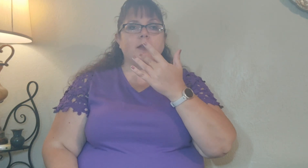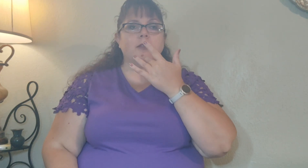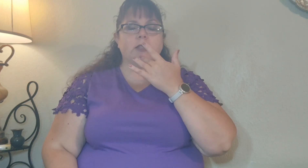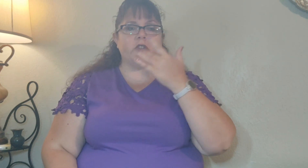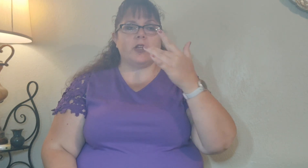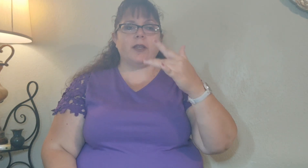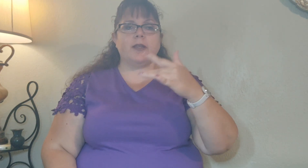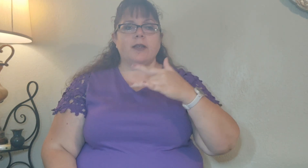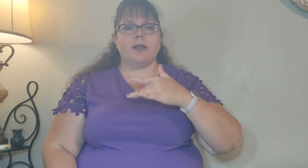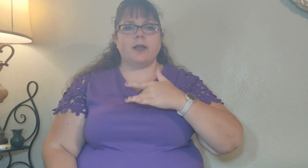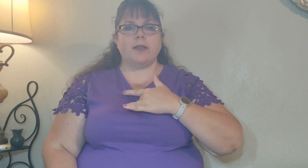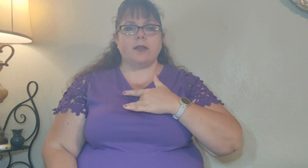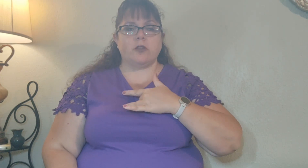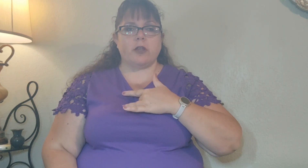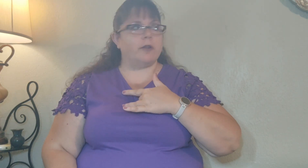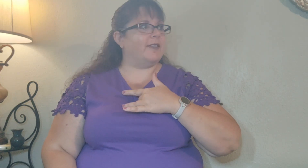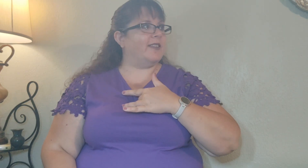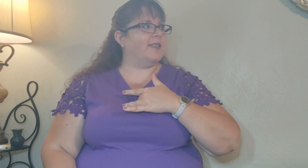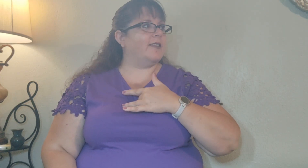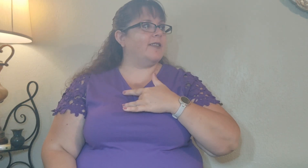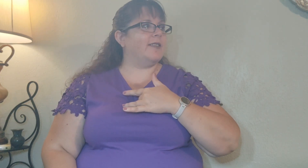to the chin and then to your